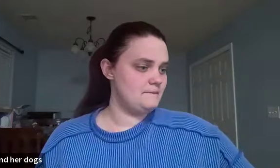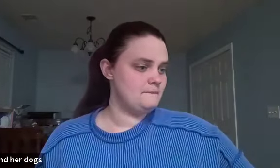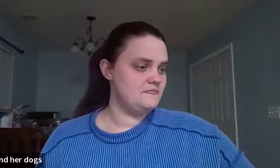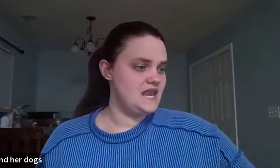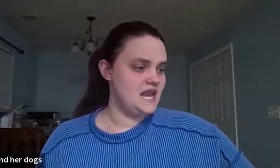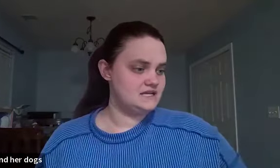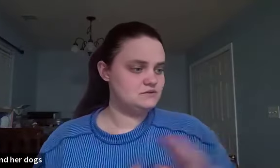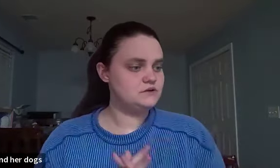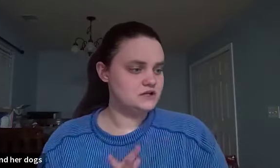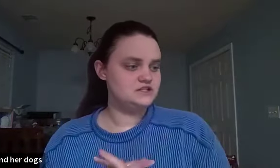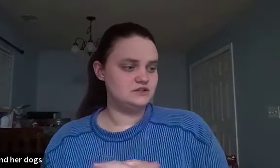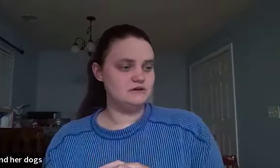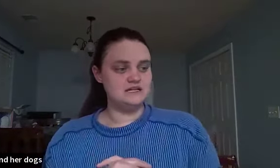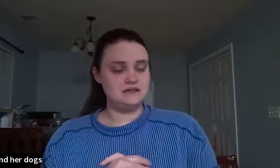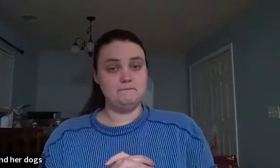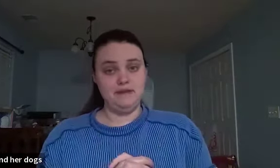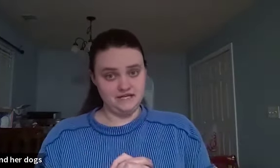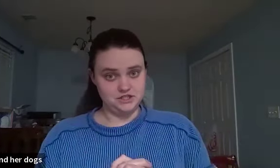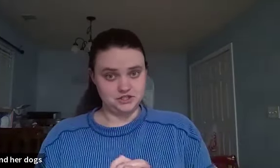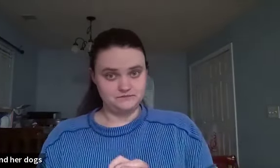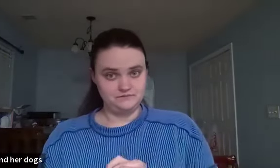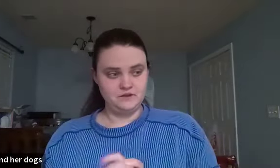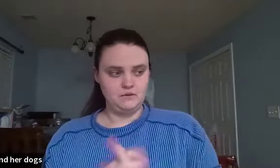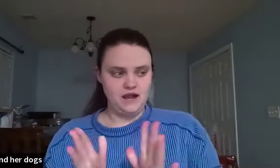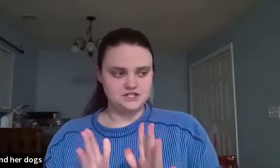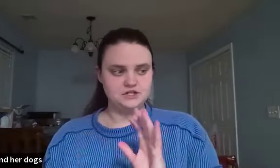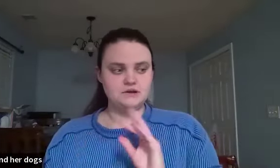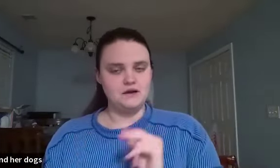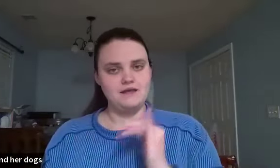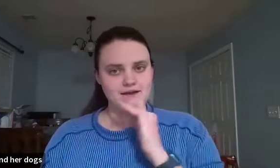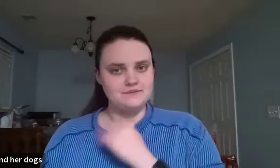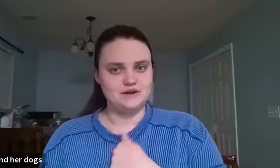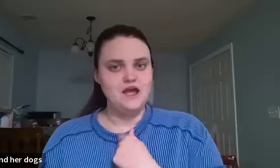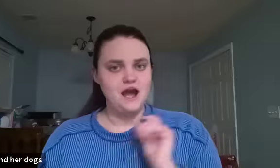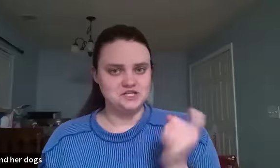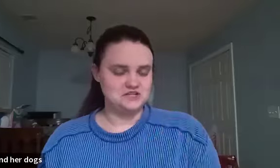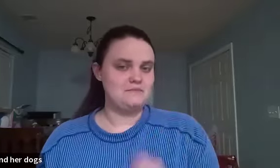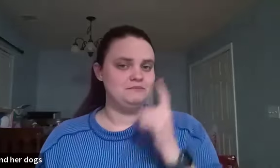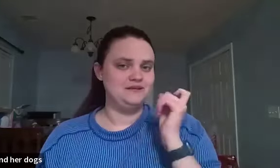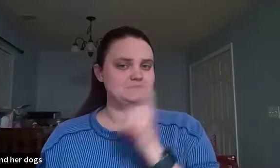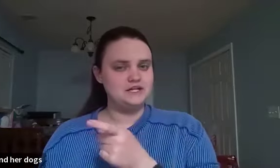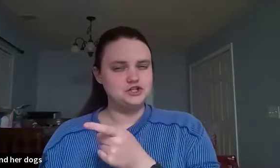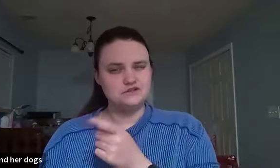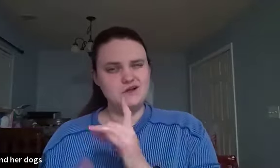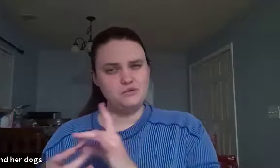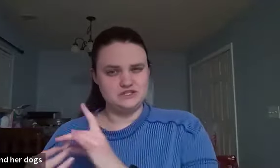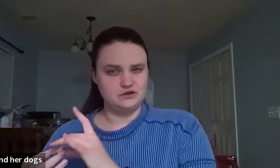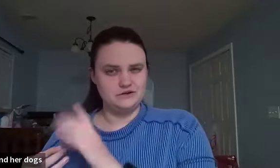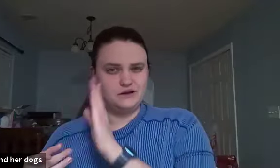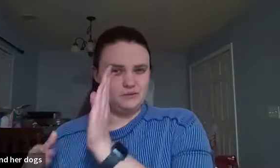Okay. The next one we're going to do is manager. Well, actually, you know what? No, I lie. I'm sorry. I'm changing that because manager goes along with server, and